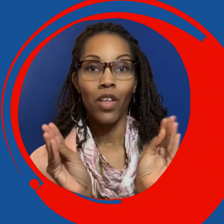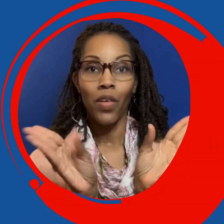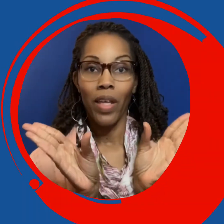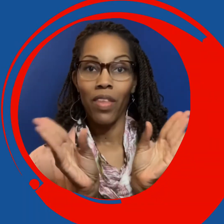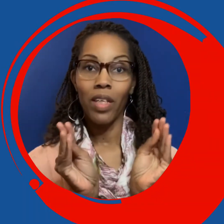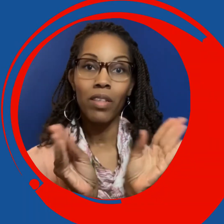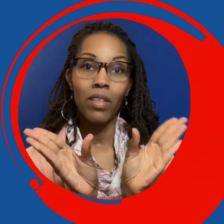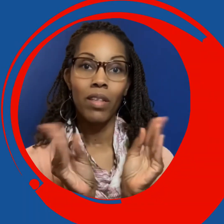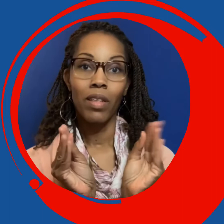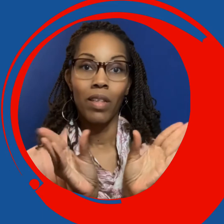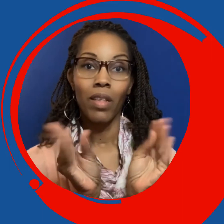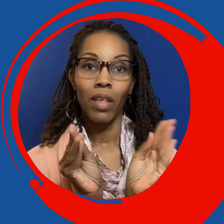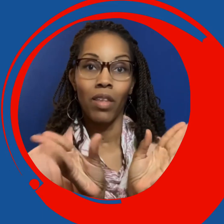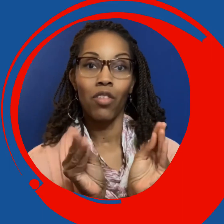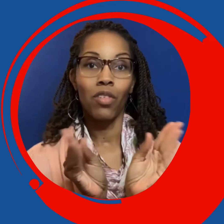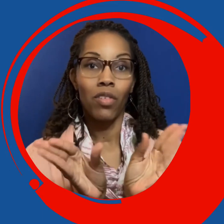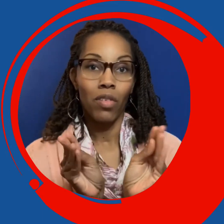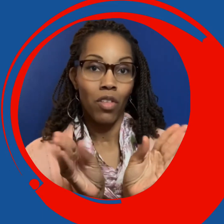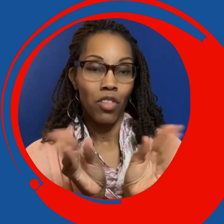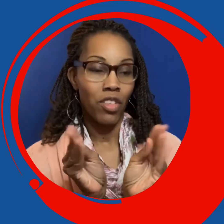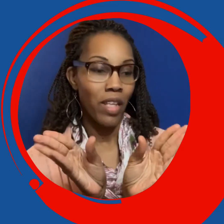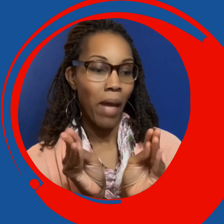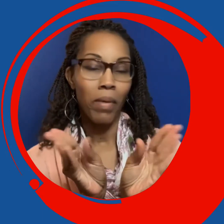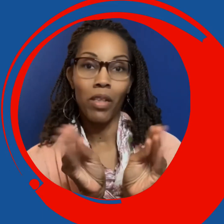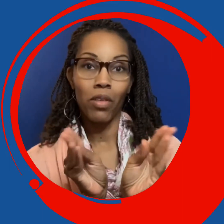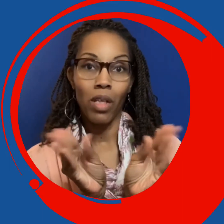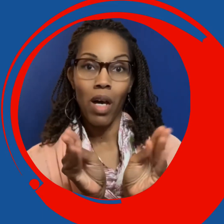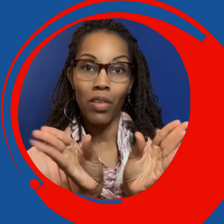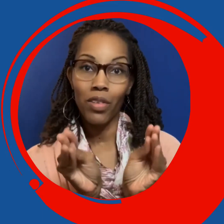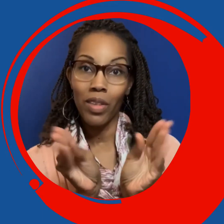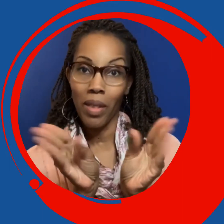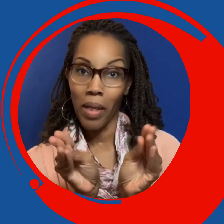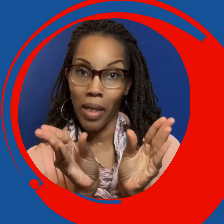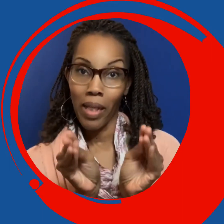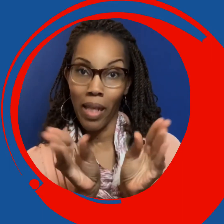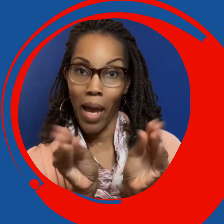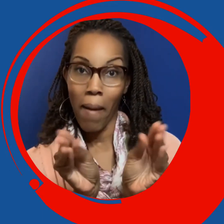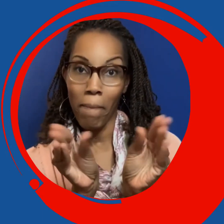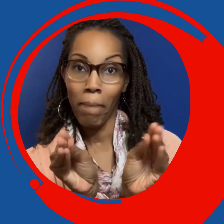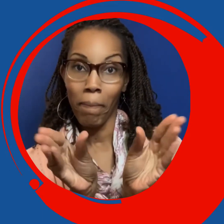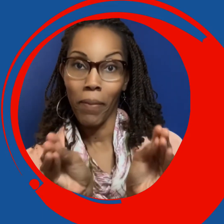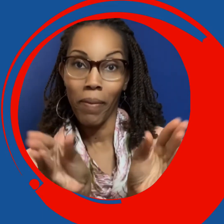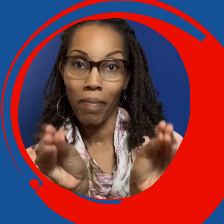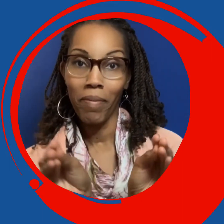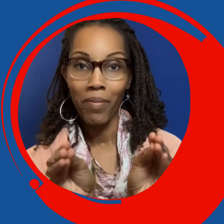You can go like this. Like there's snappy little claws. Crab.